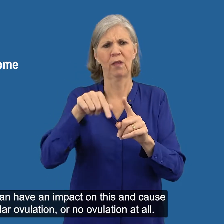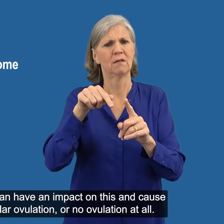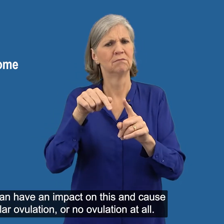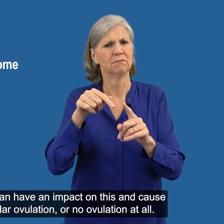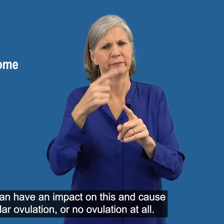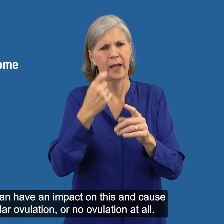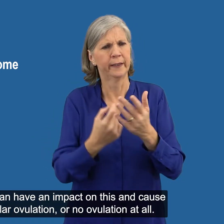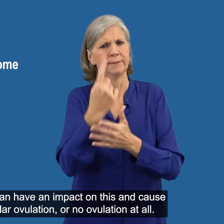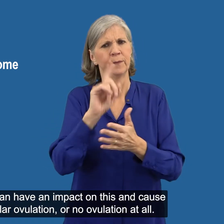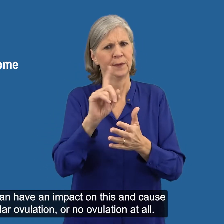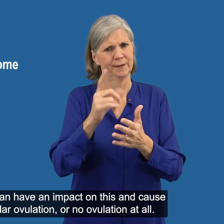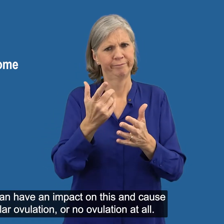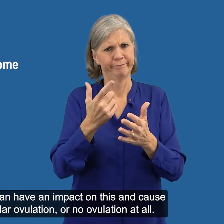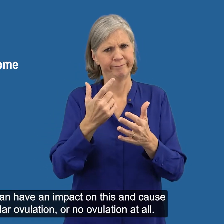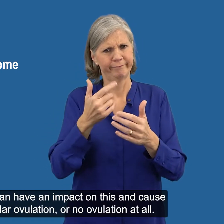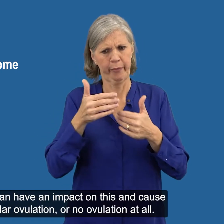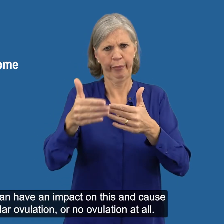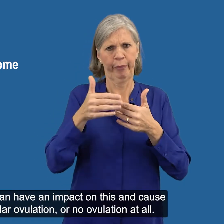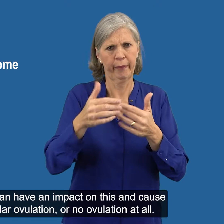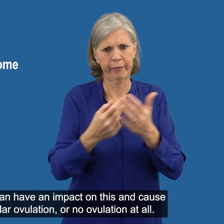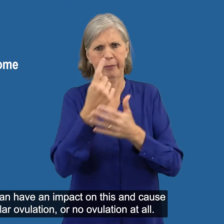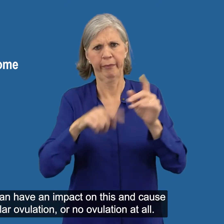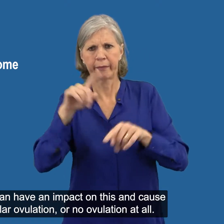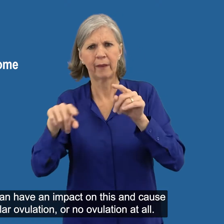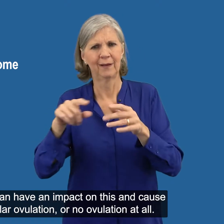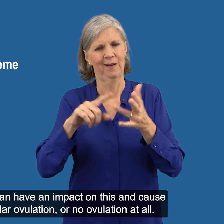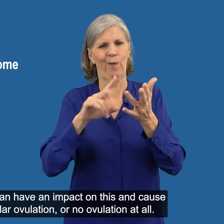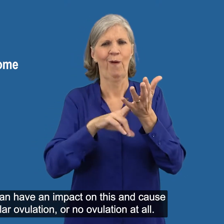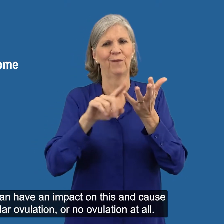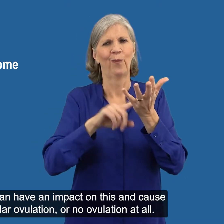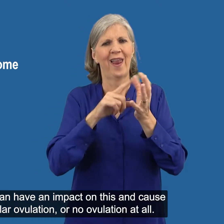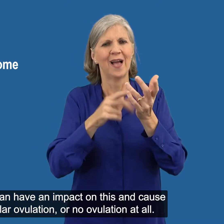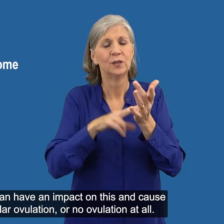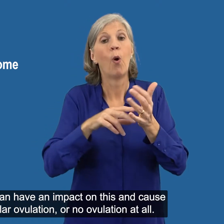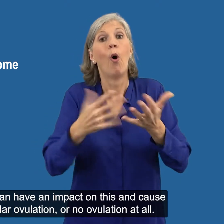PCOS can have an impact on this and cause irregular ovulation, or no ovulation at all.